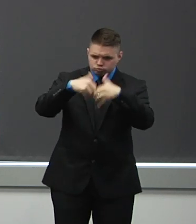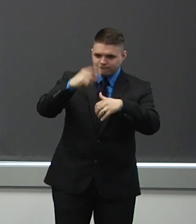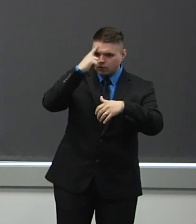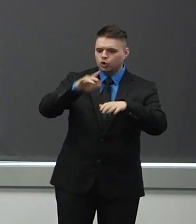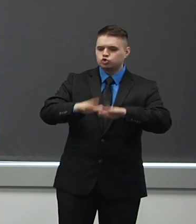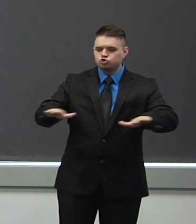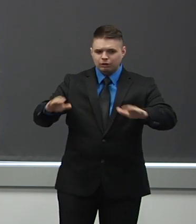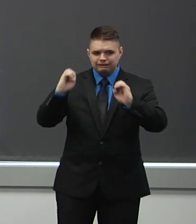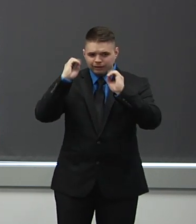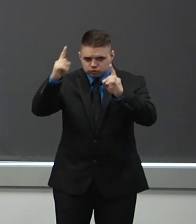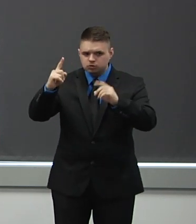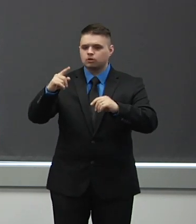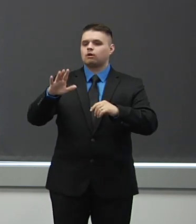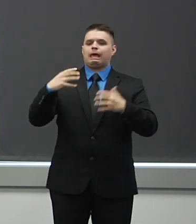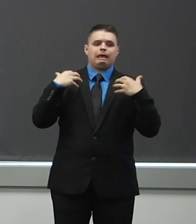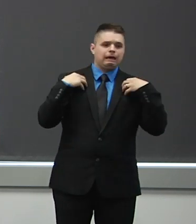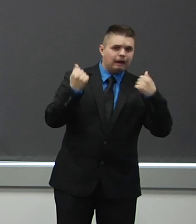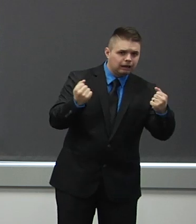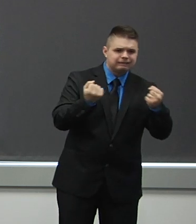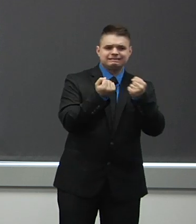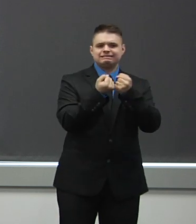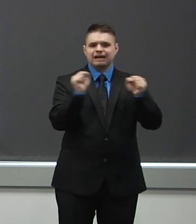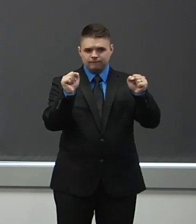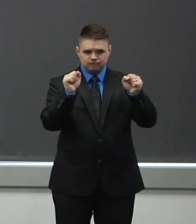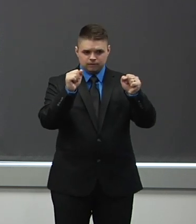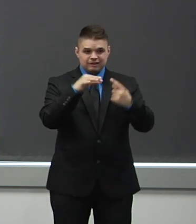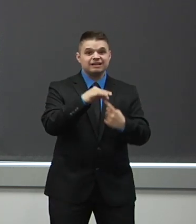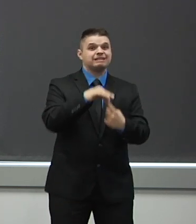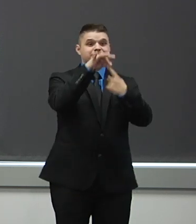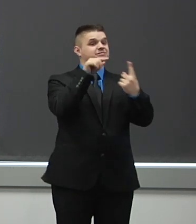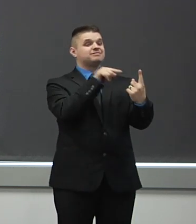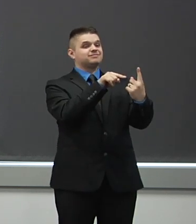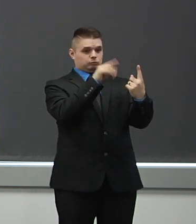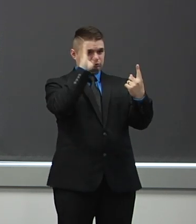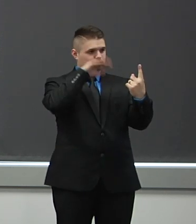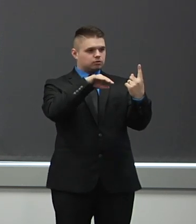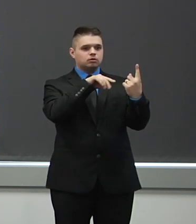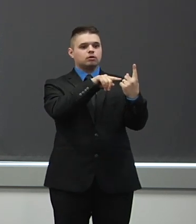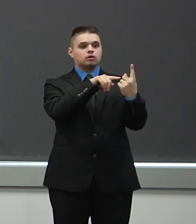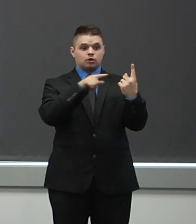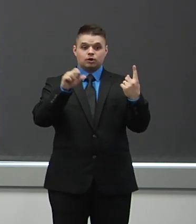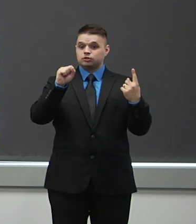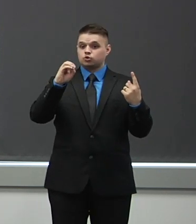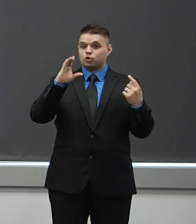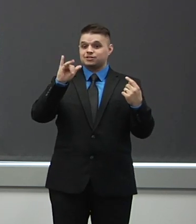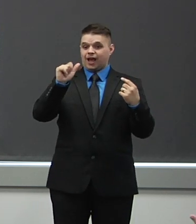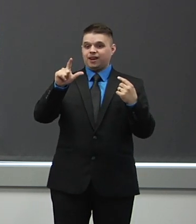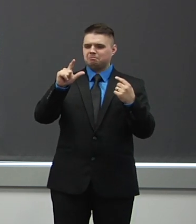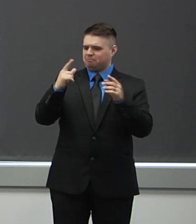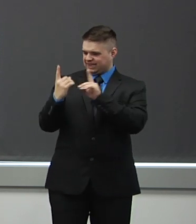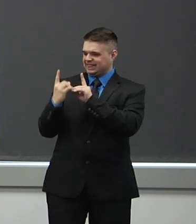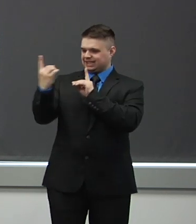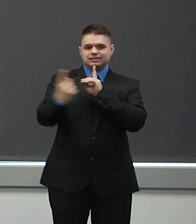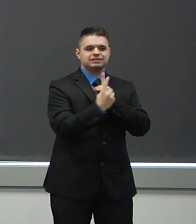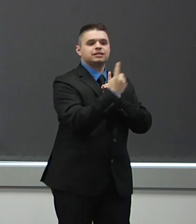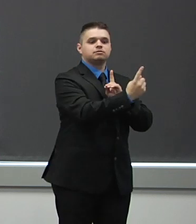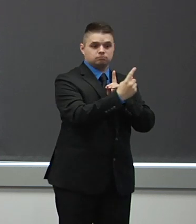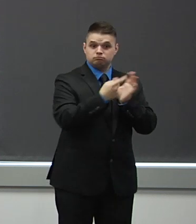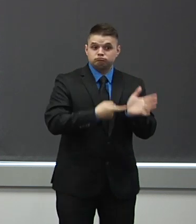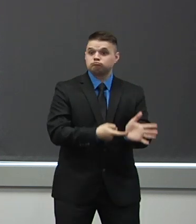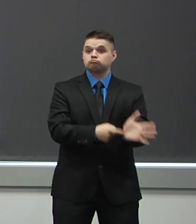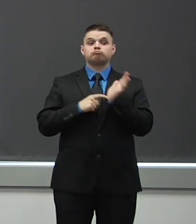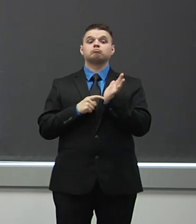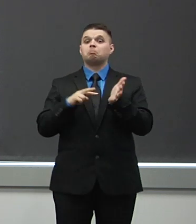and safety, especially because I know that social distancing orders have required huge sacrifices from